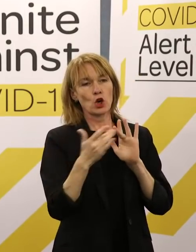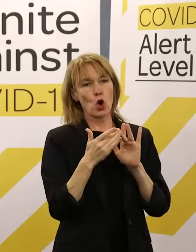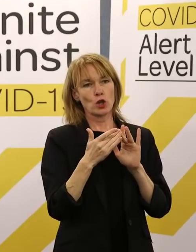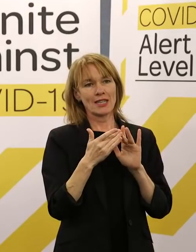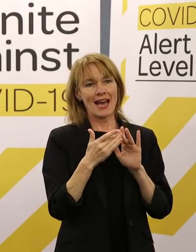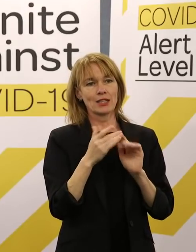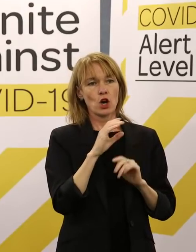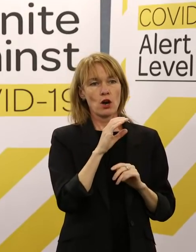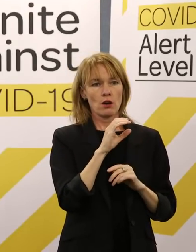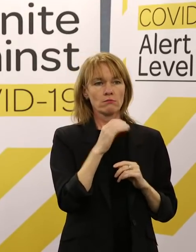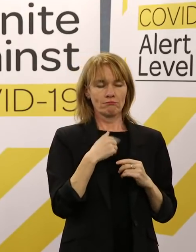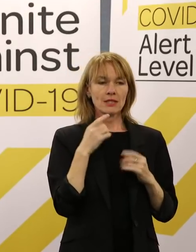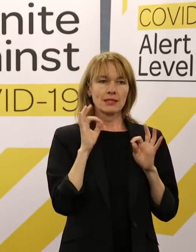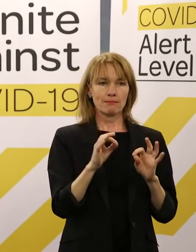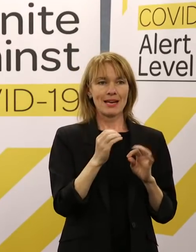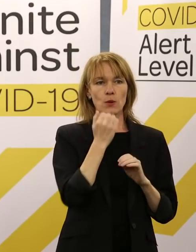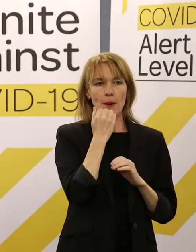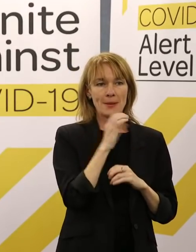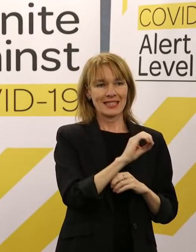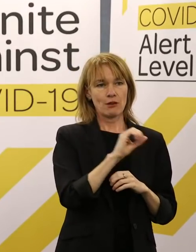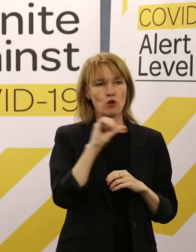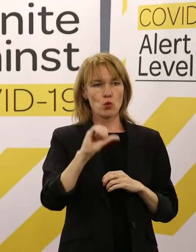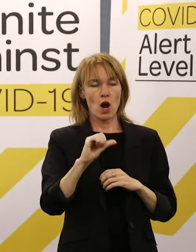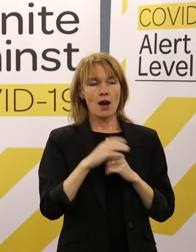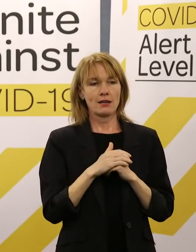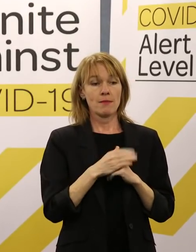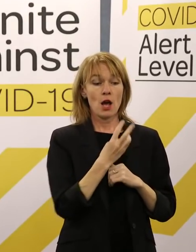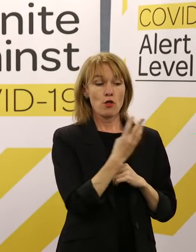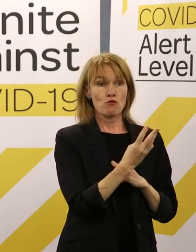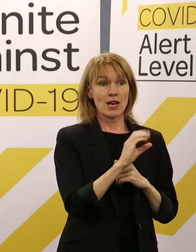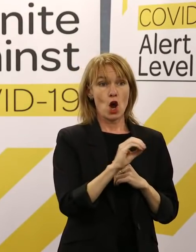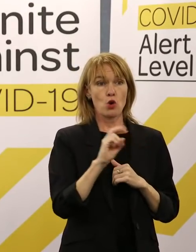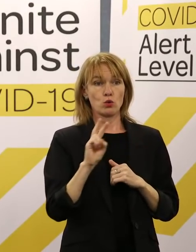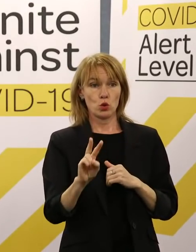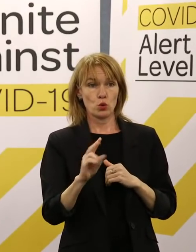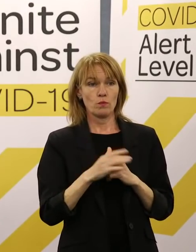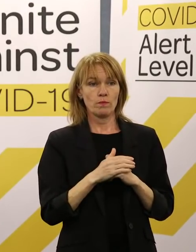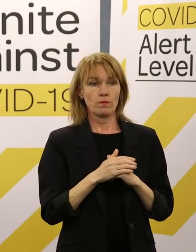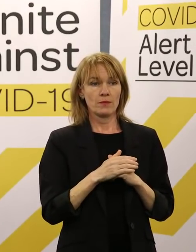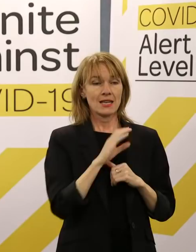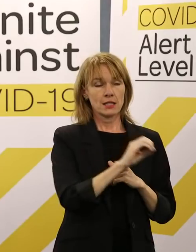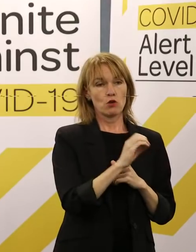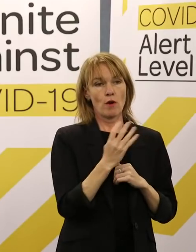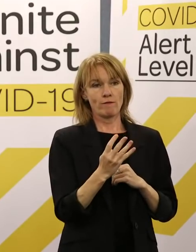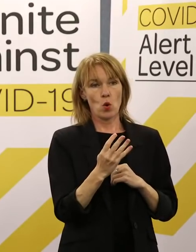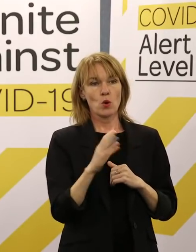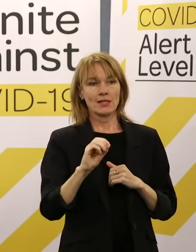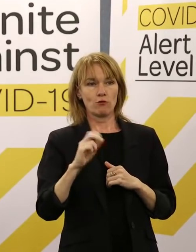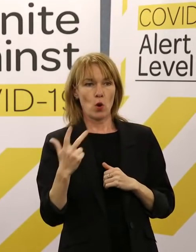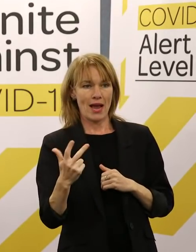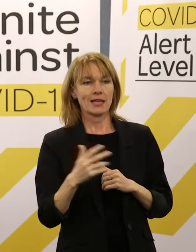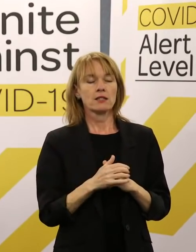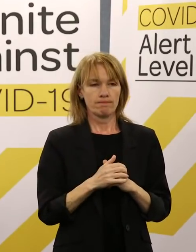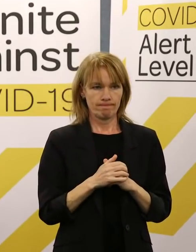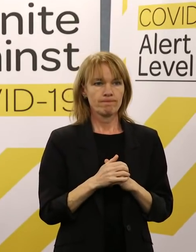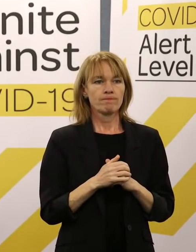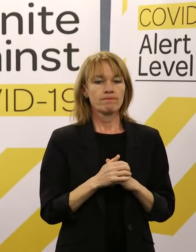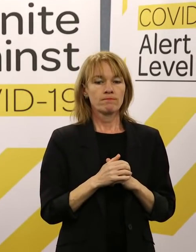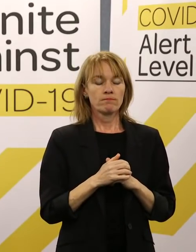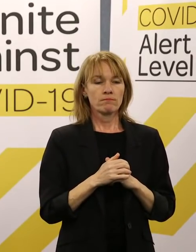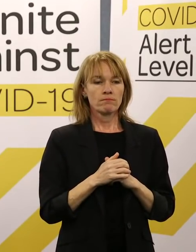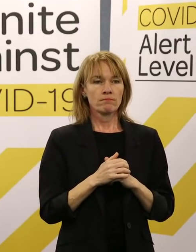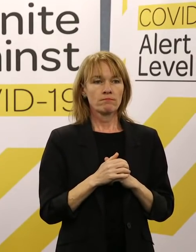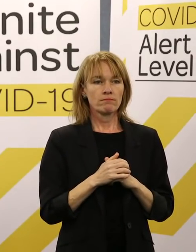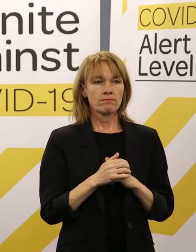Healthline, to please call the dedicated team on 09 302 0408. And